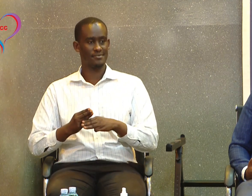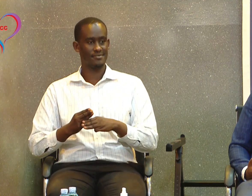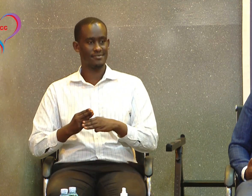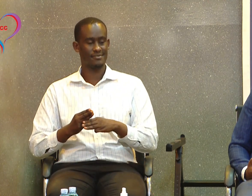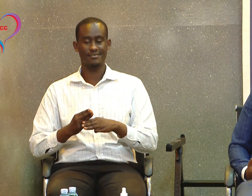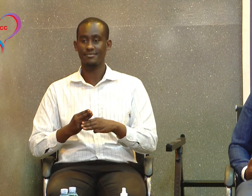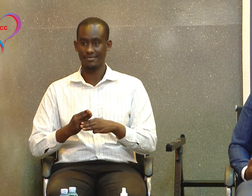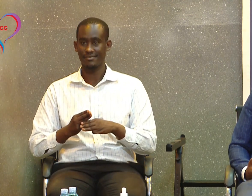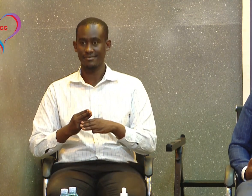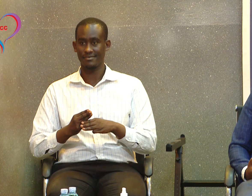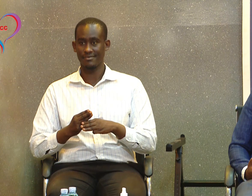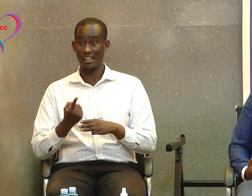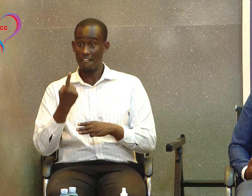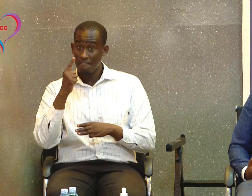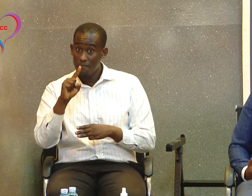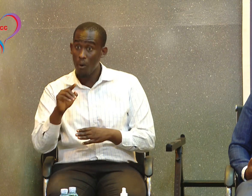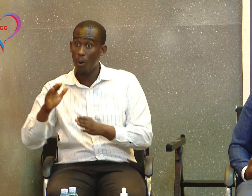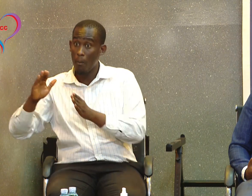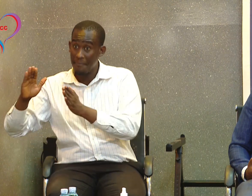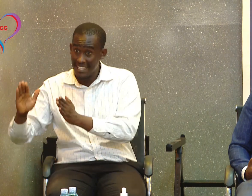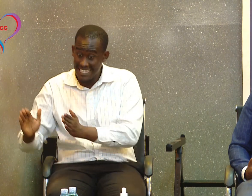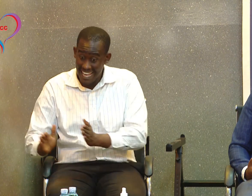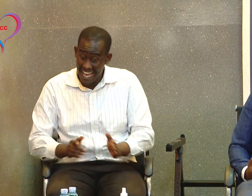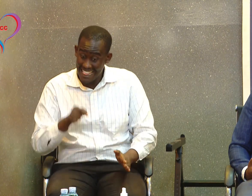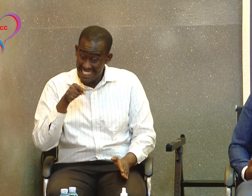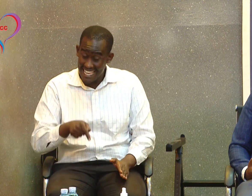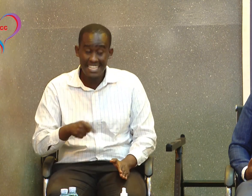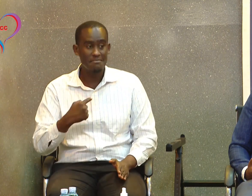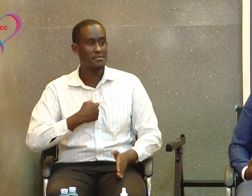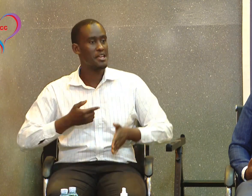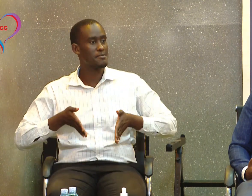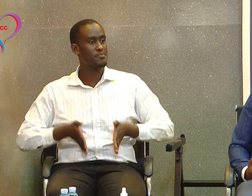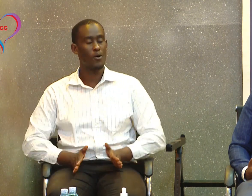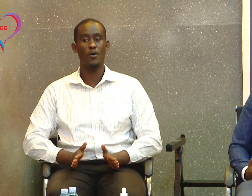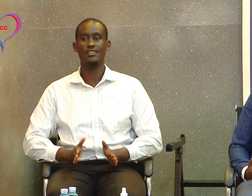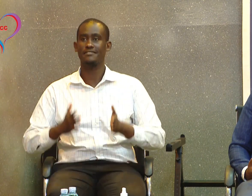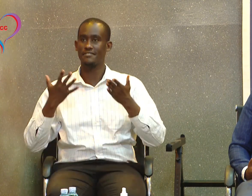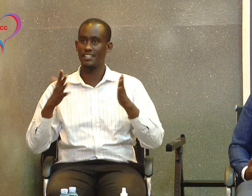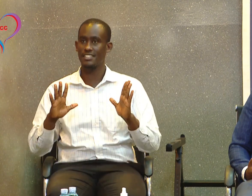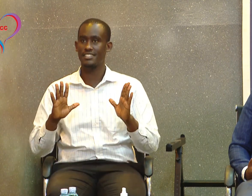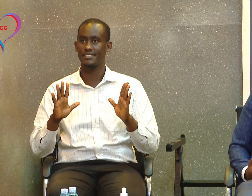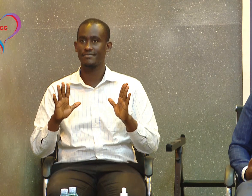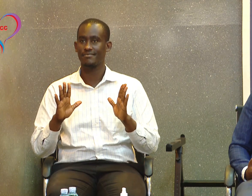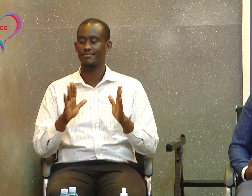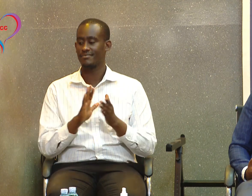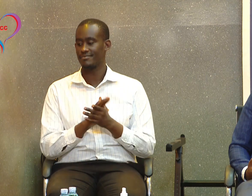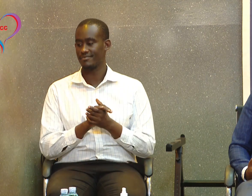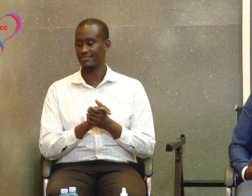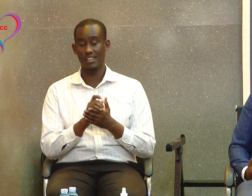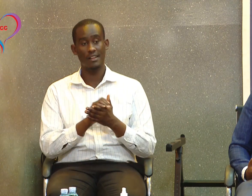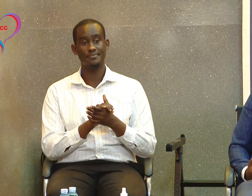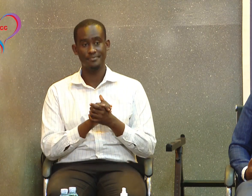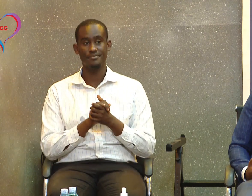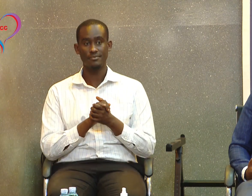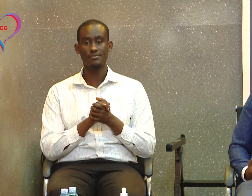understood them. For this cause I was born. Bw'oba ng'otegedde ebigambo bino bisazzeko mu Bayibuli yo kubanga